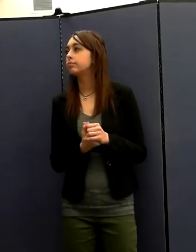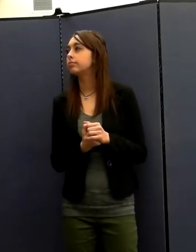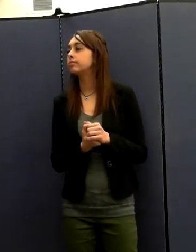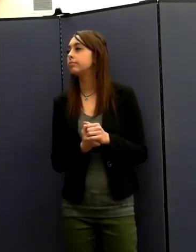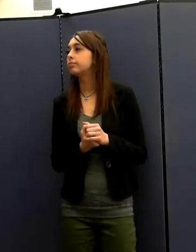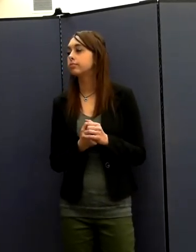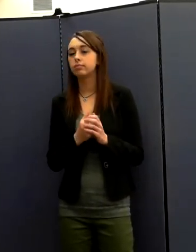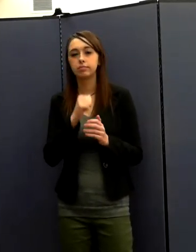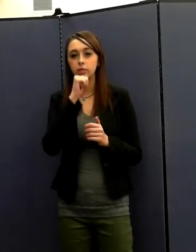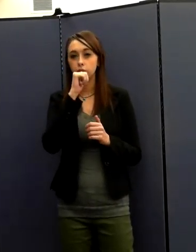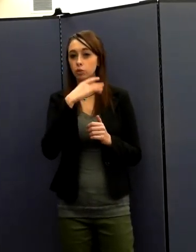don't like